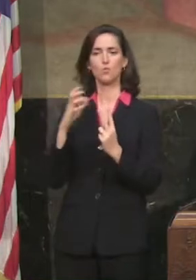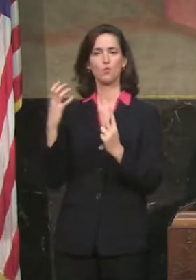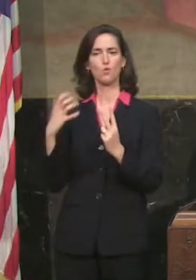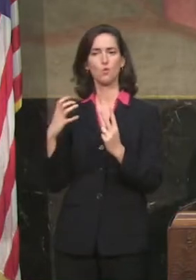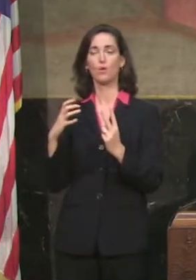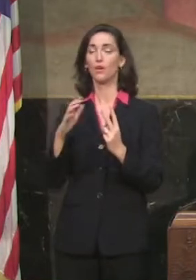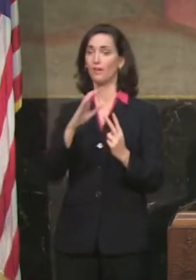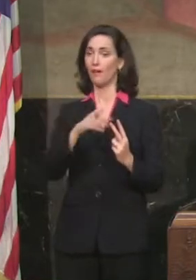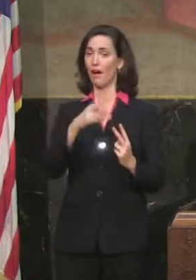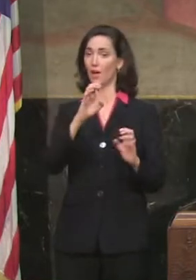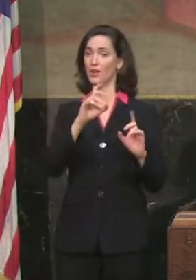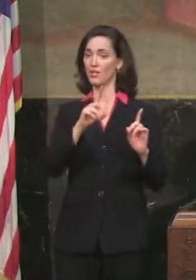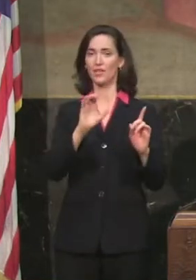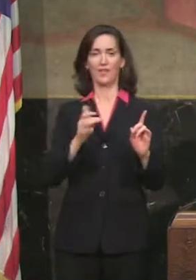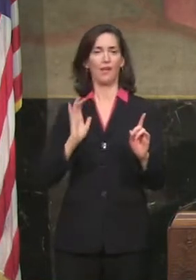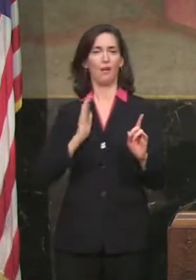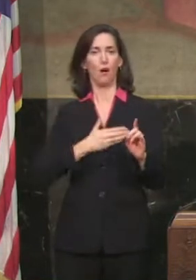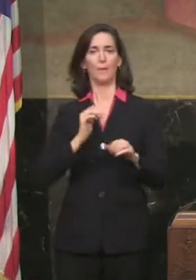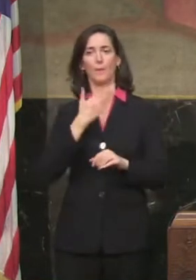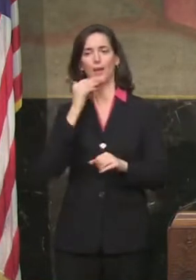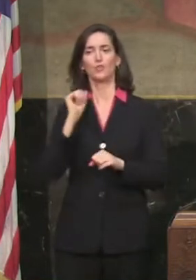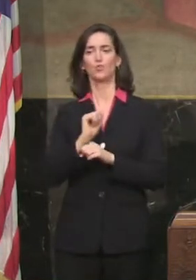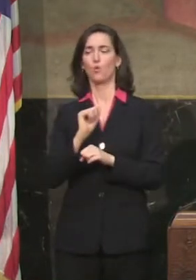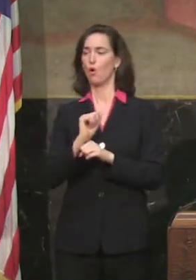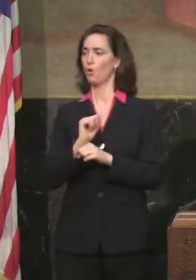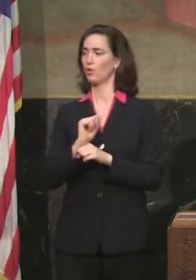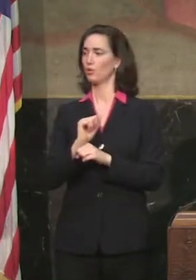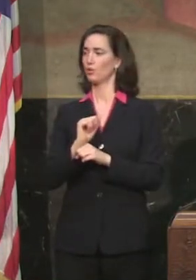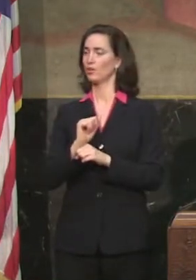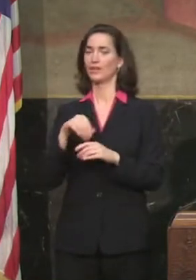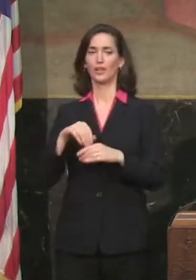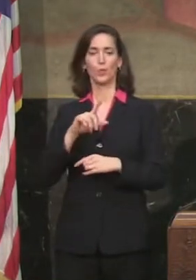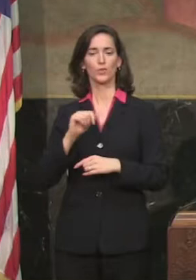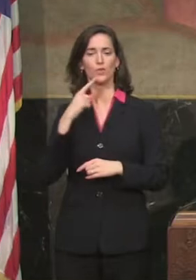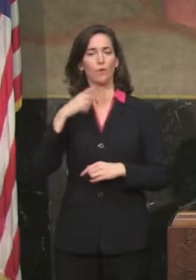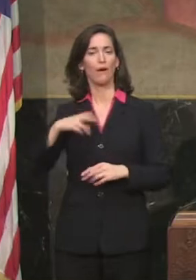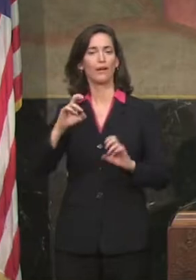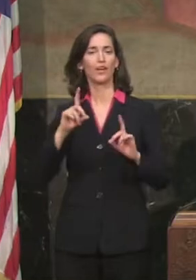higher education in the state of Louisiana in right at a decade.